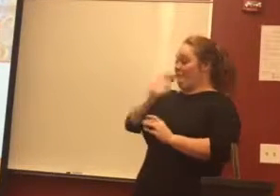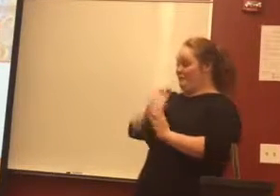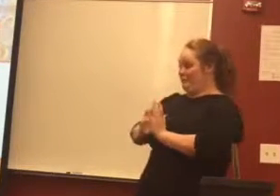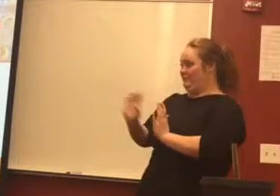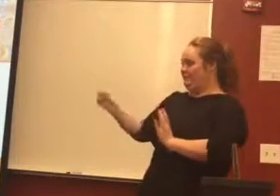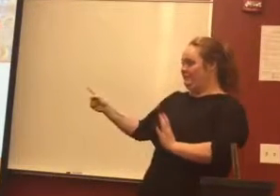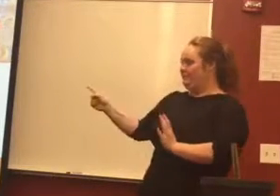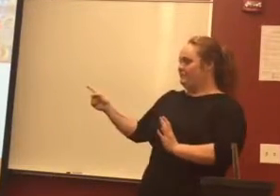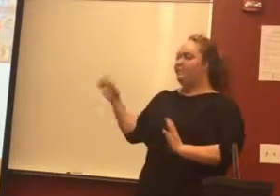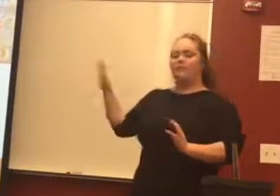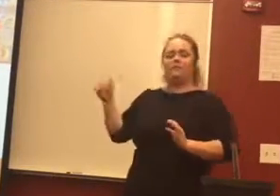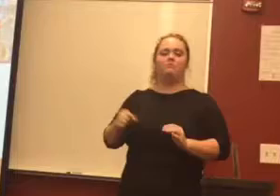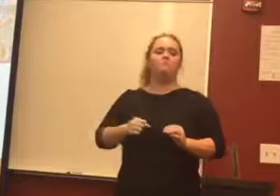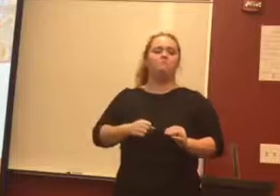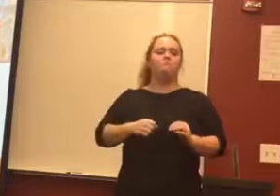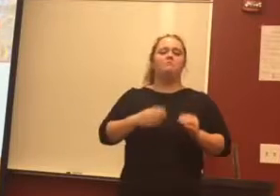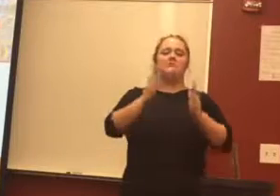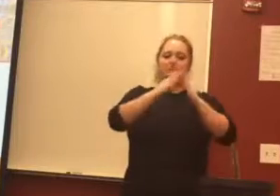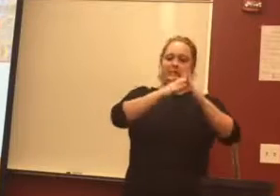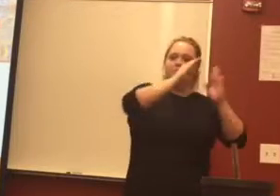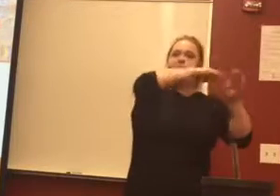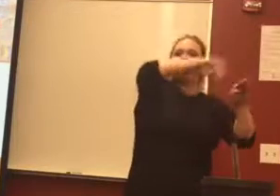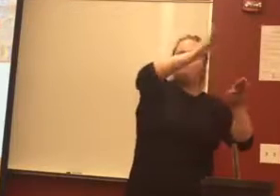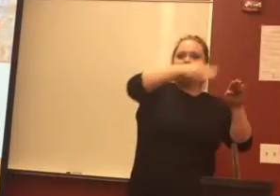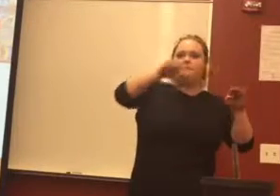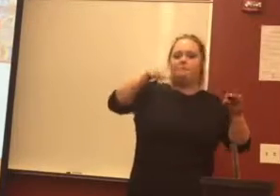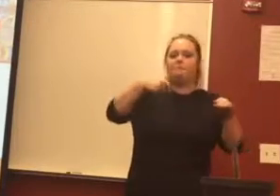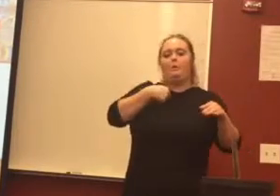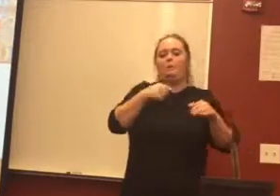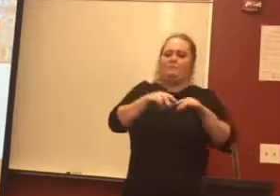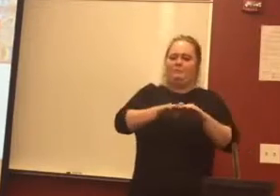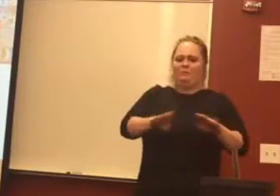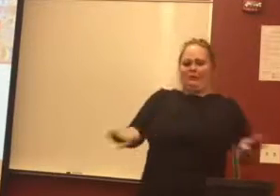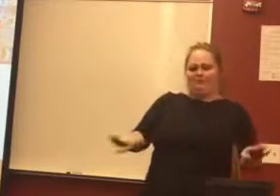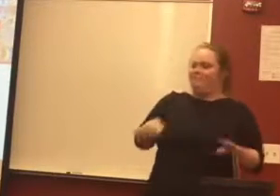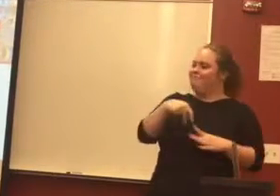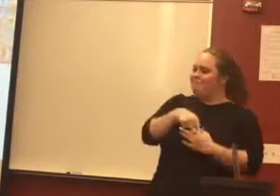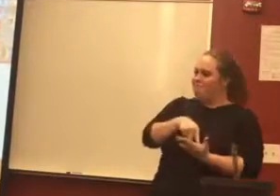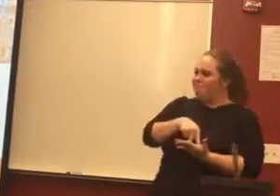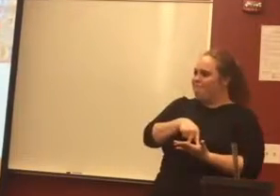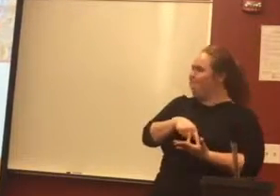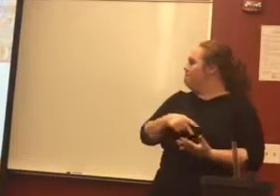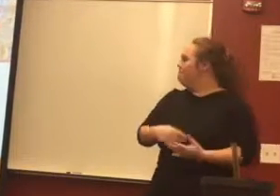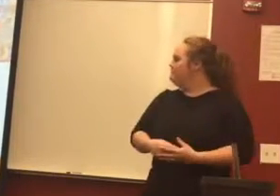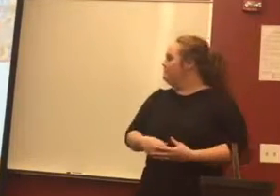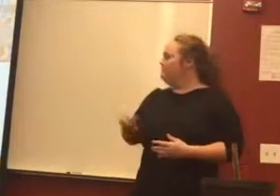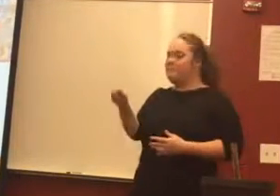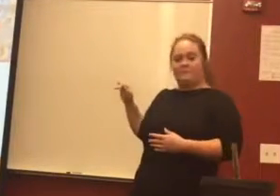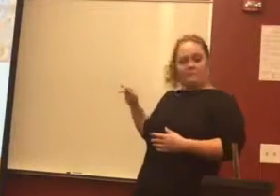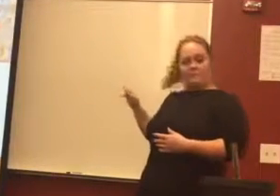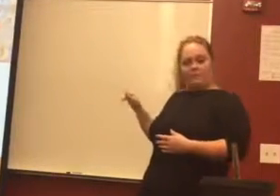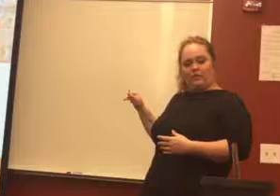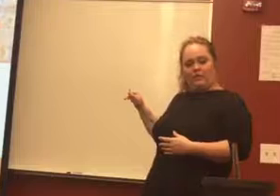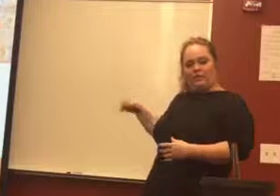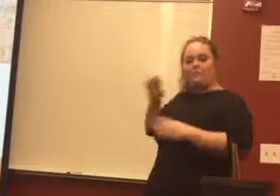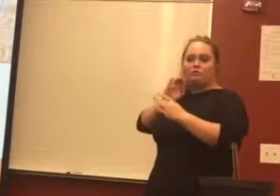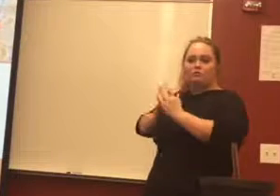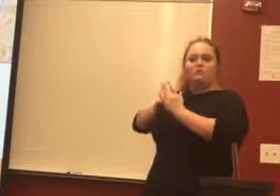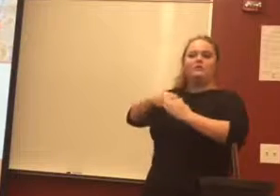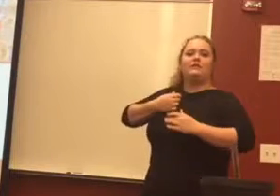the skyline on the ground, and then this is the city at the Peak, and it was very